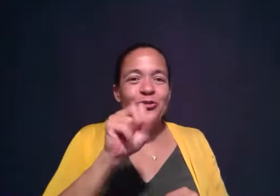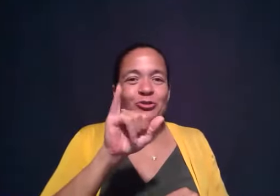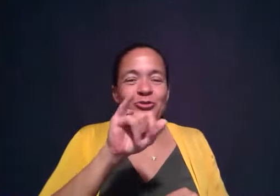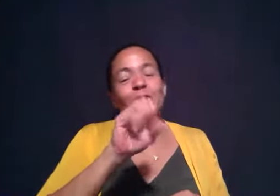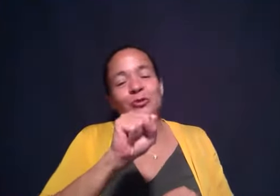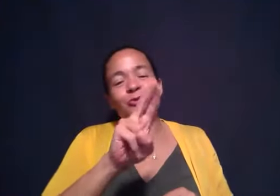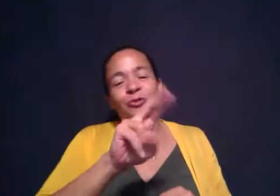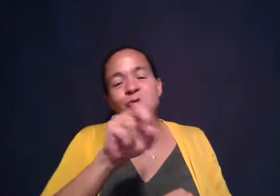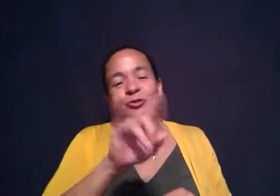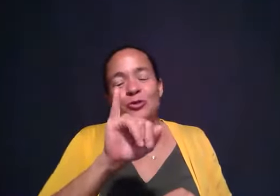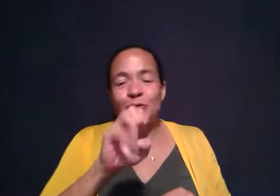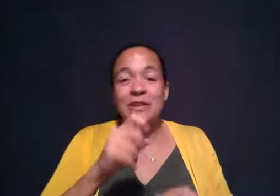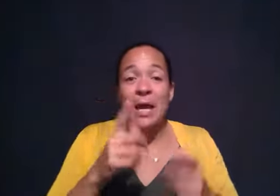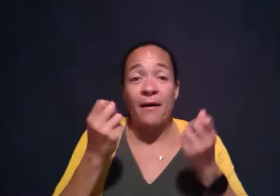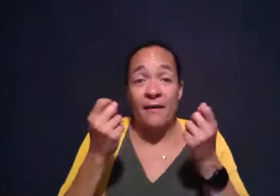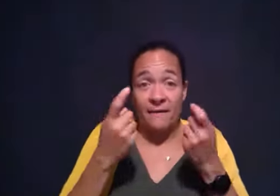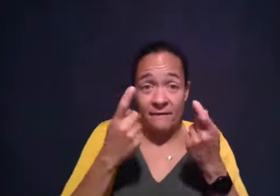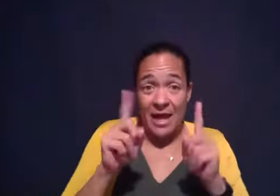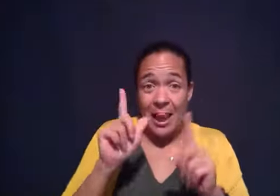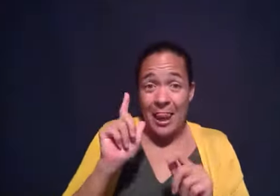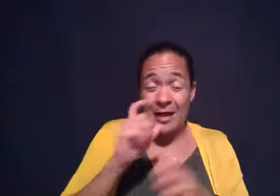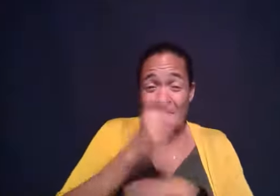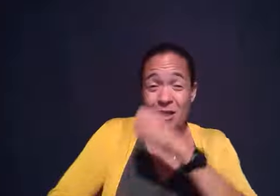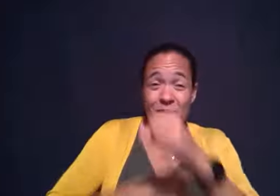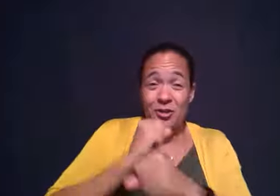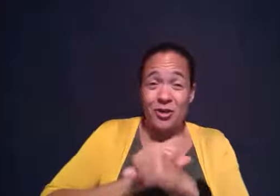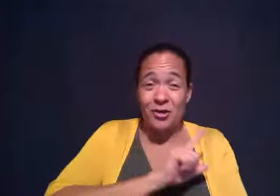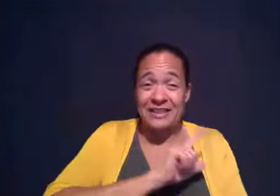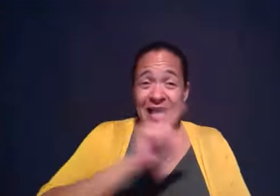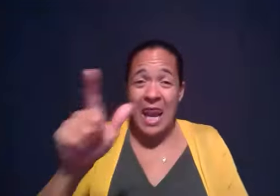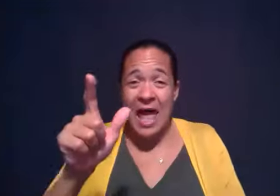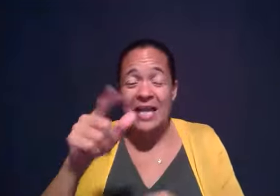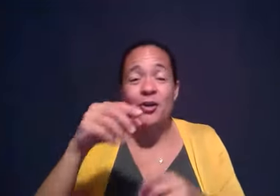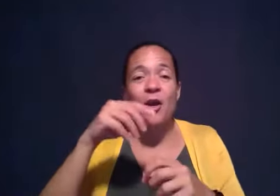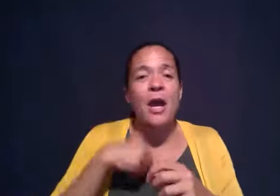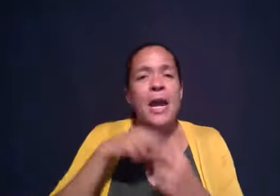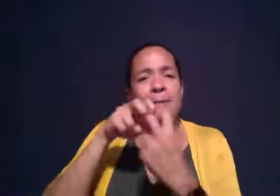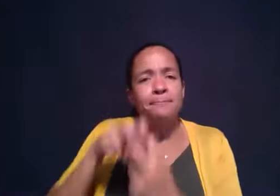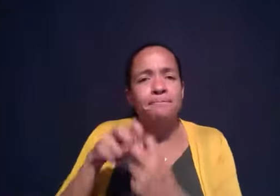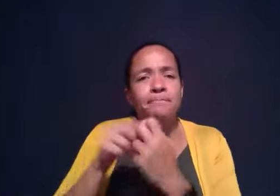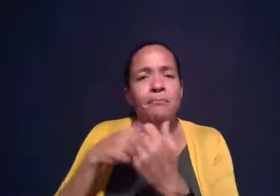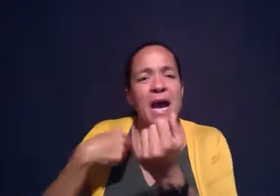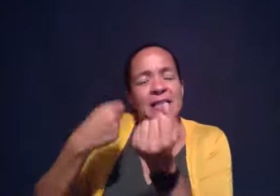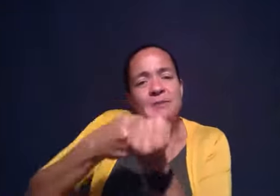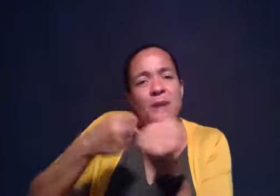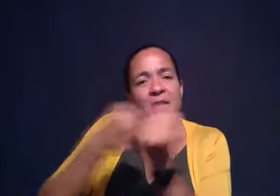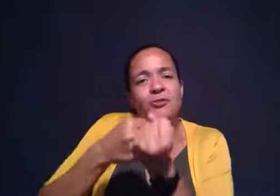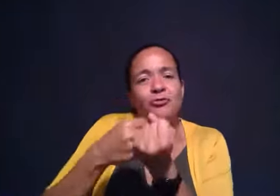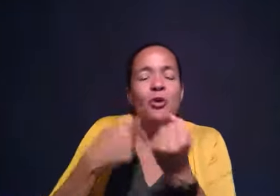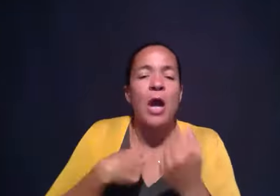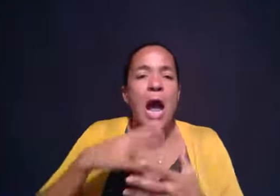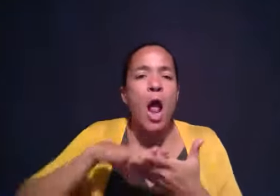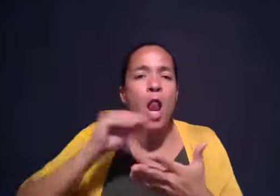I'm sitting in Alcoholics Anonymous and I'm working the steps with a sponsor that I learned that the reason that nobody ever helped me change a